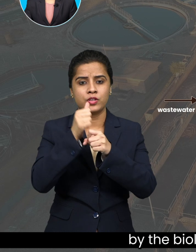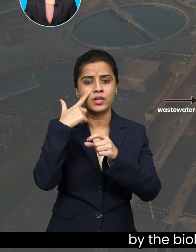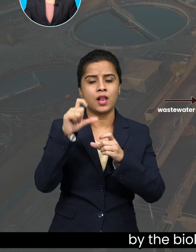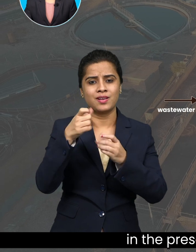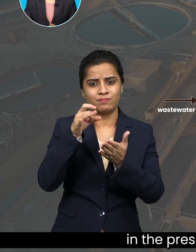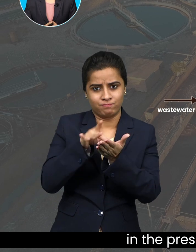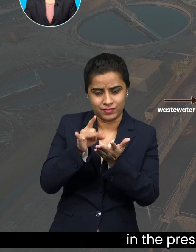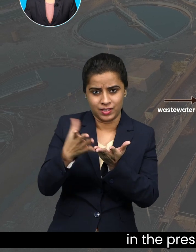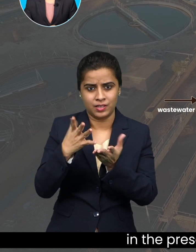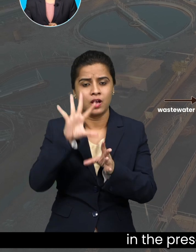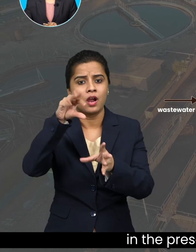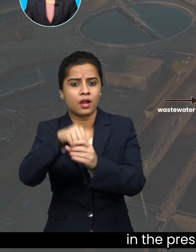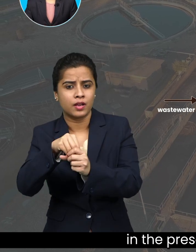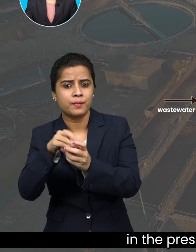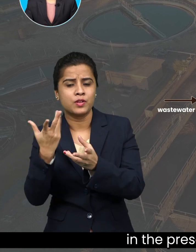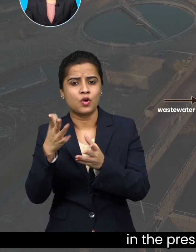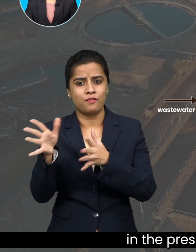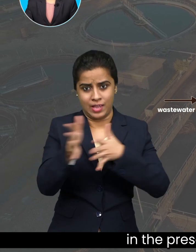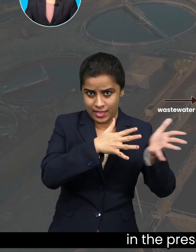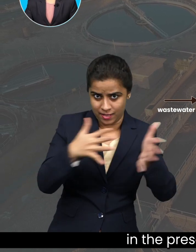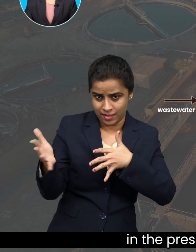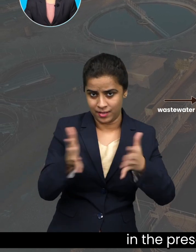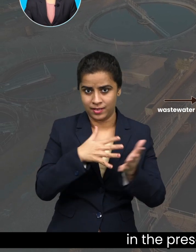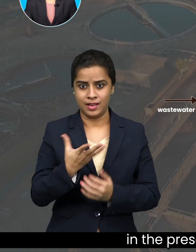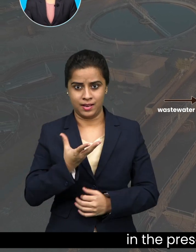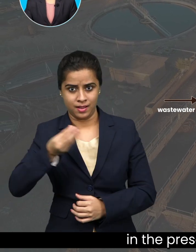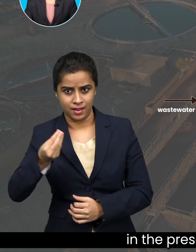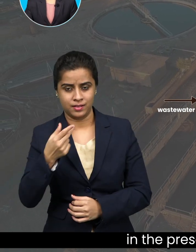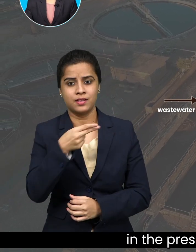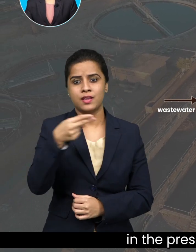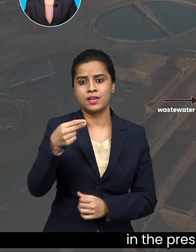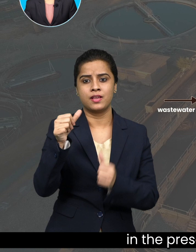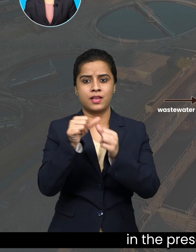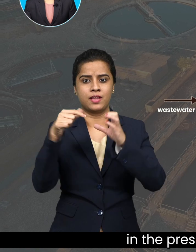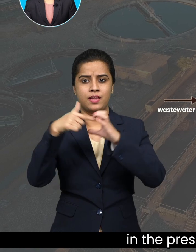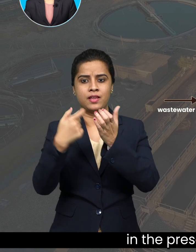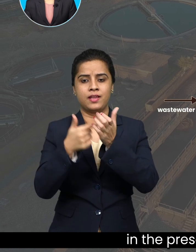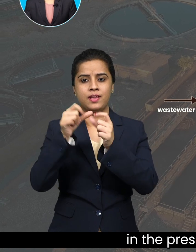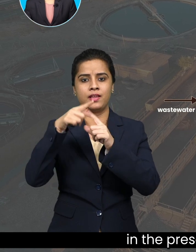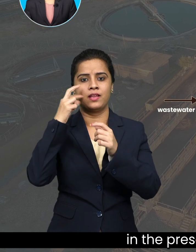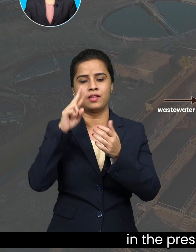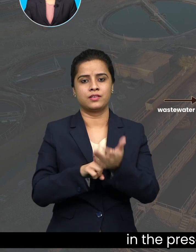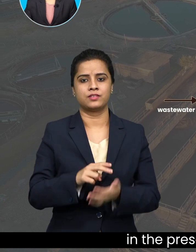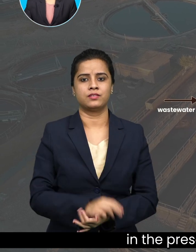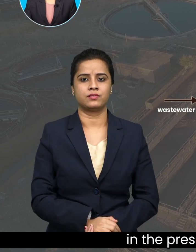occurs in the presence of air and called aeration.